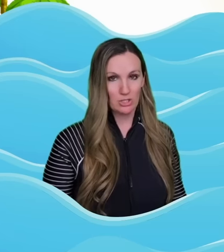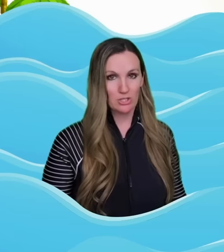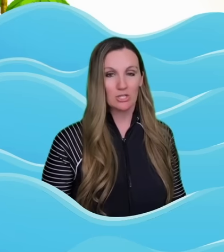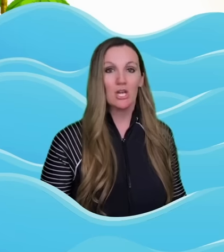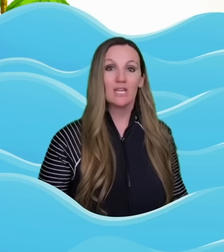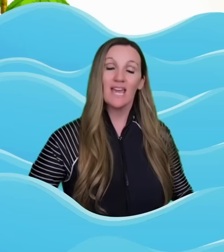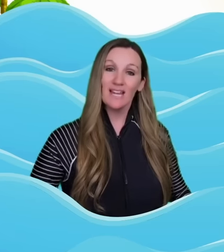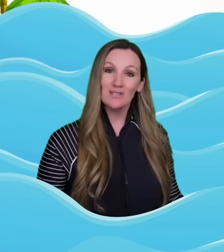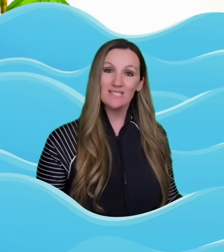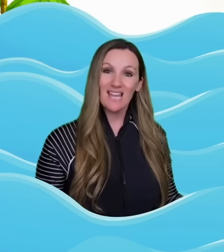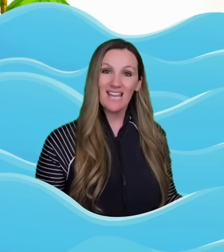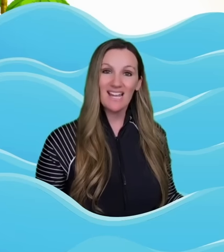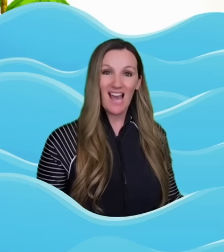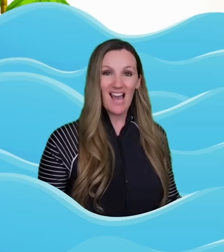Octopus. Can you say it high?